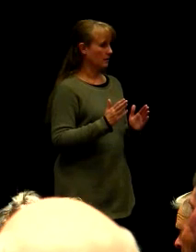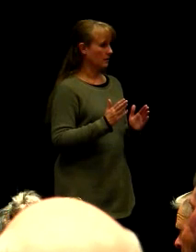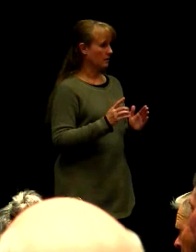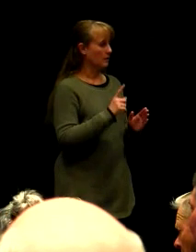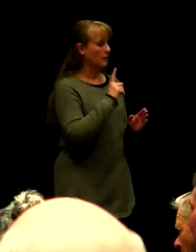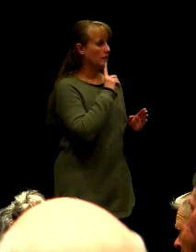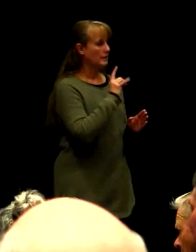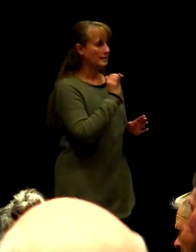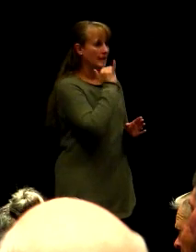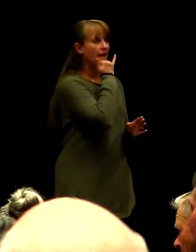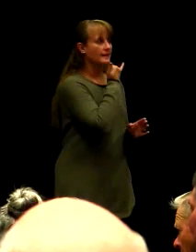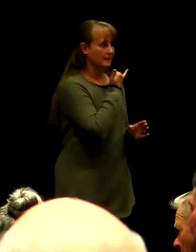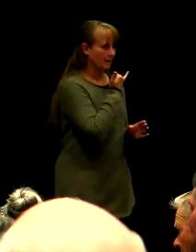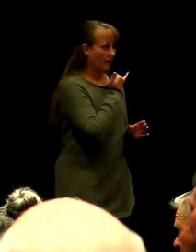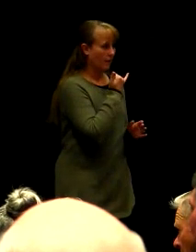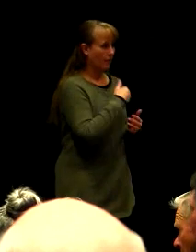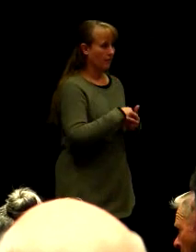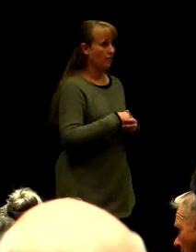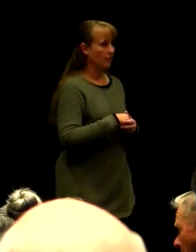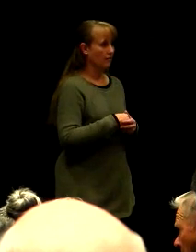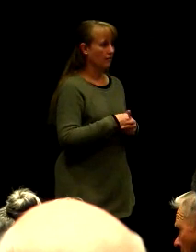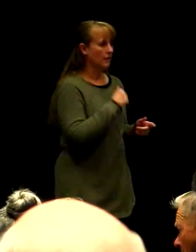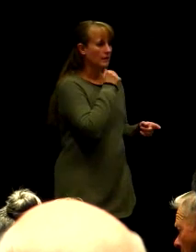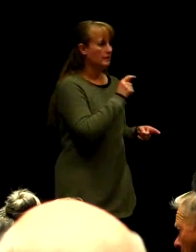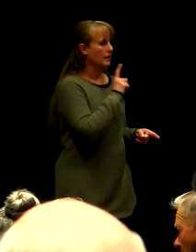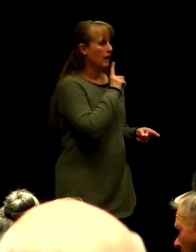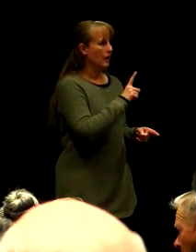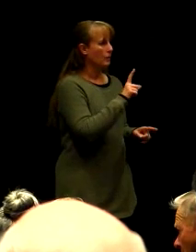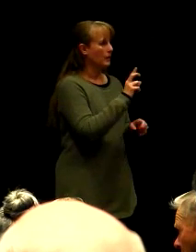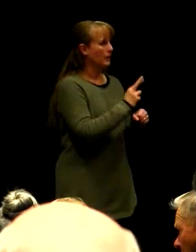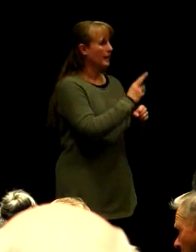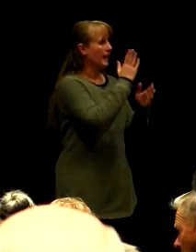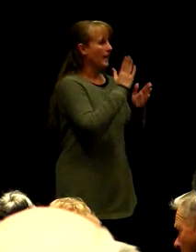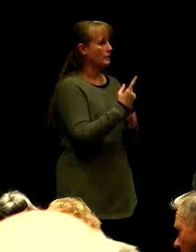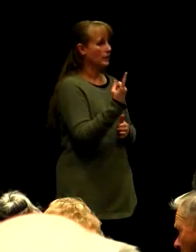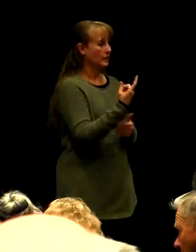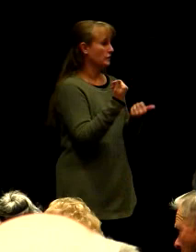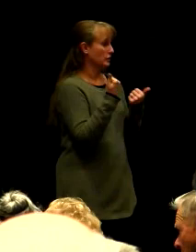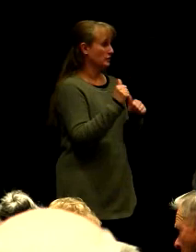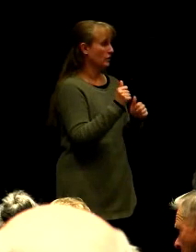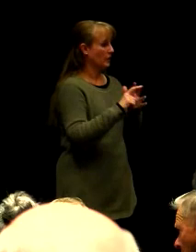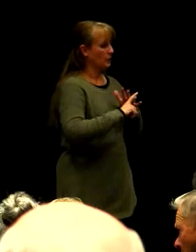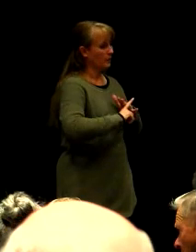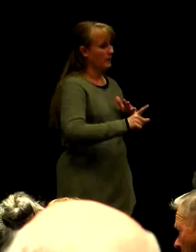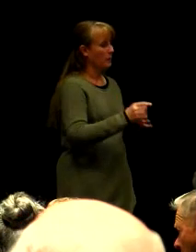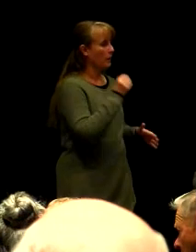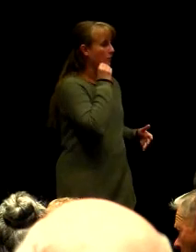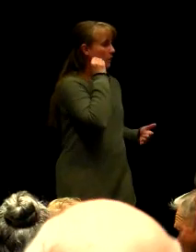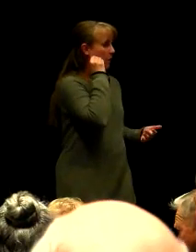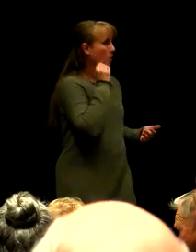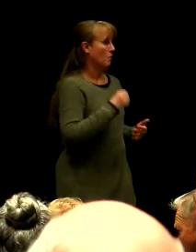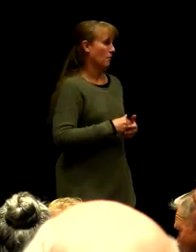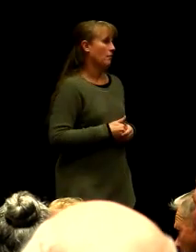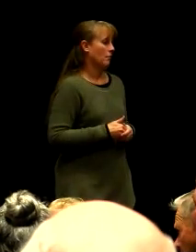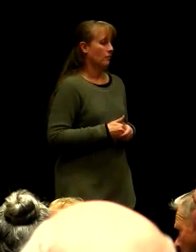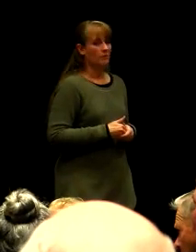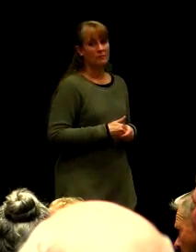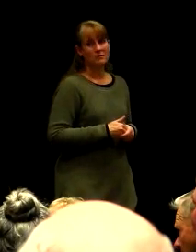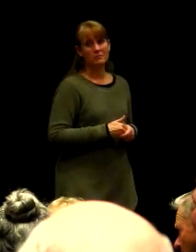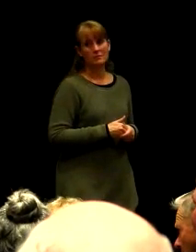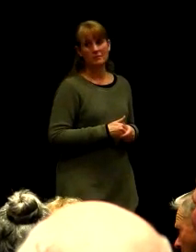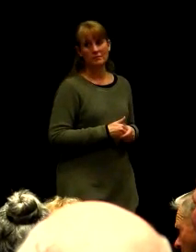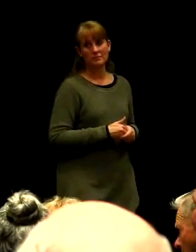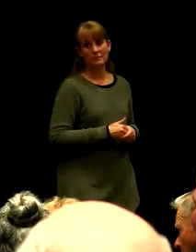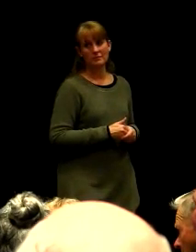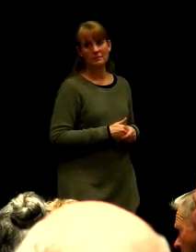is accidental. He's not really an astronaut. He's just trying to get away from home.